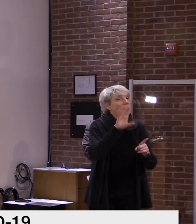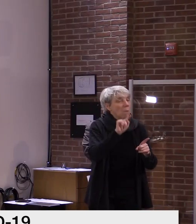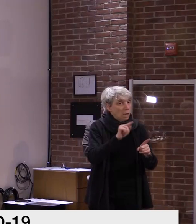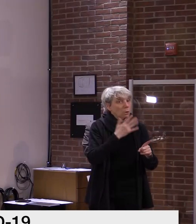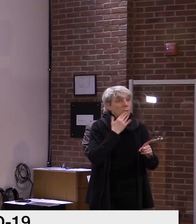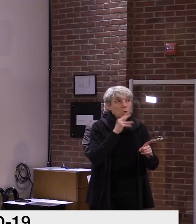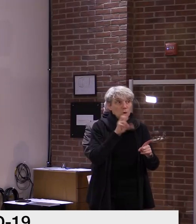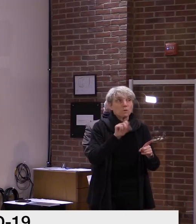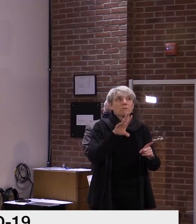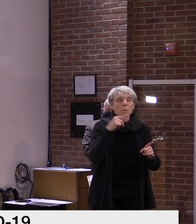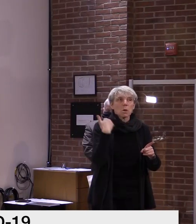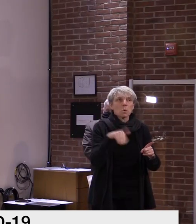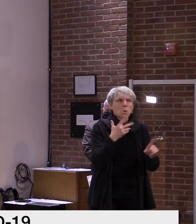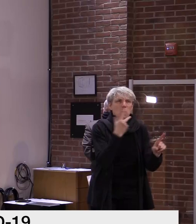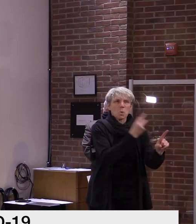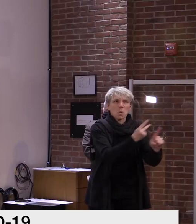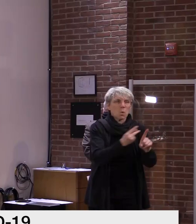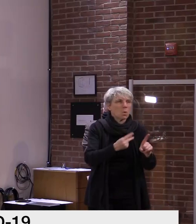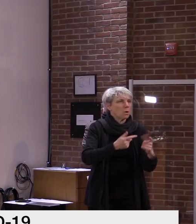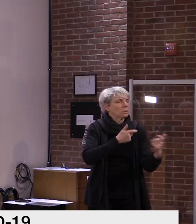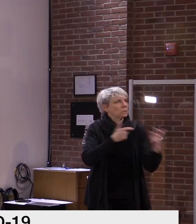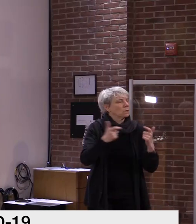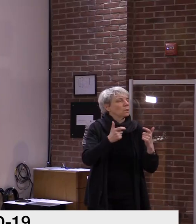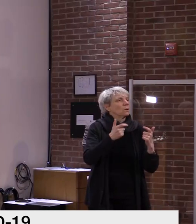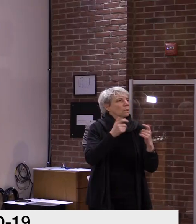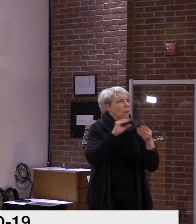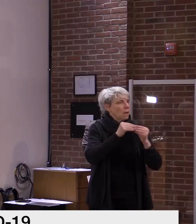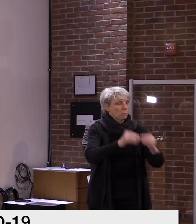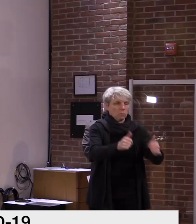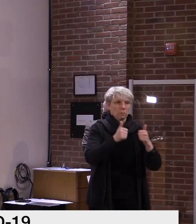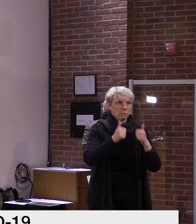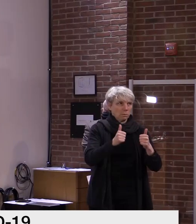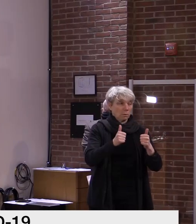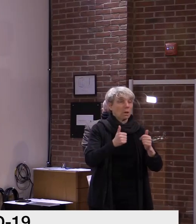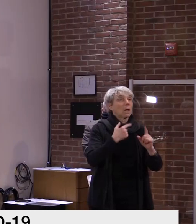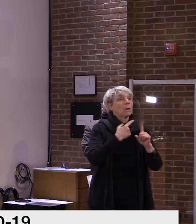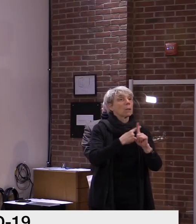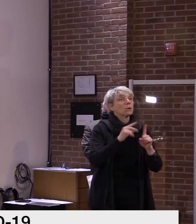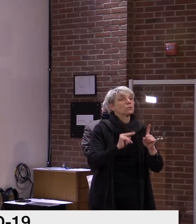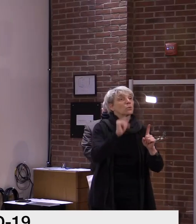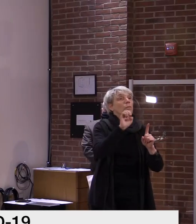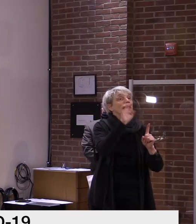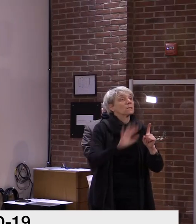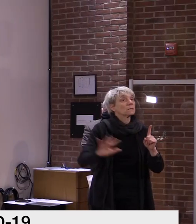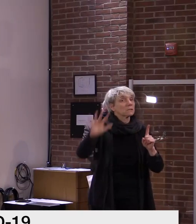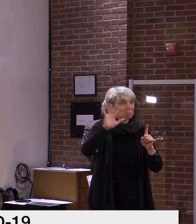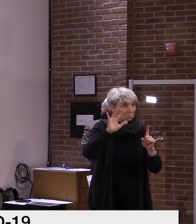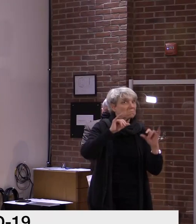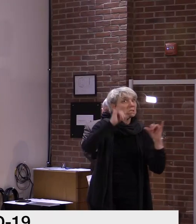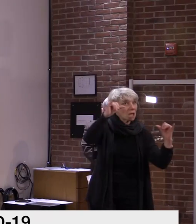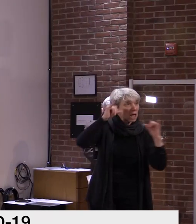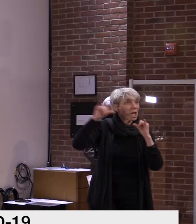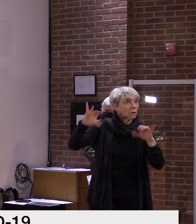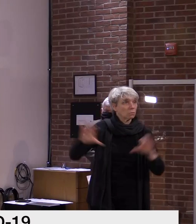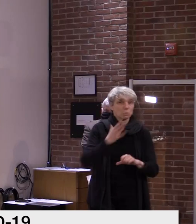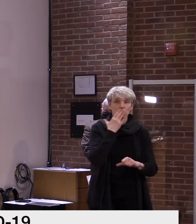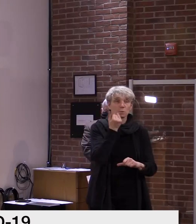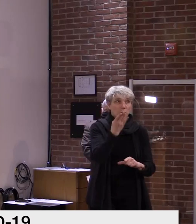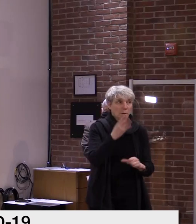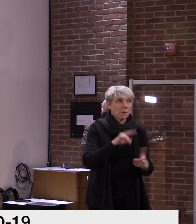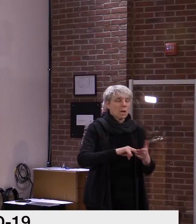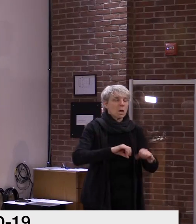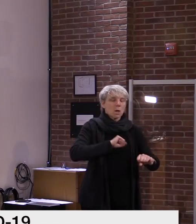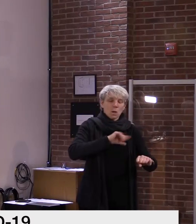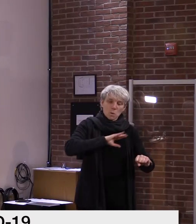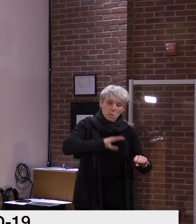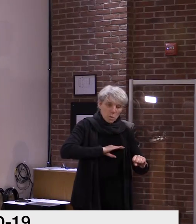to do even better. And our region is also performing well, which should give us confidence that all our hard work to stop